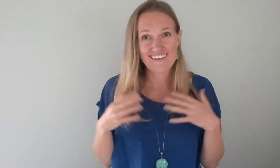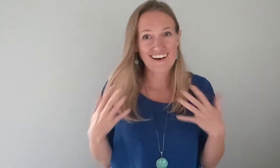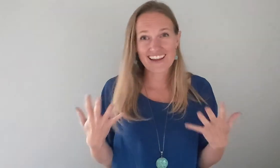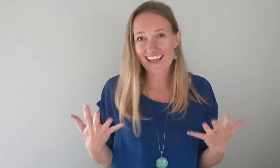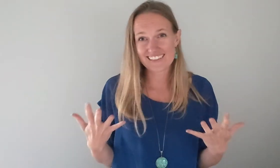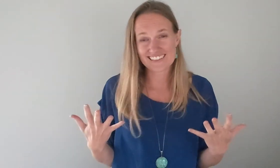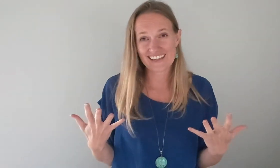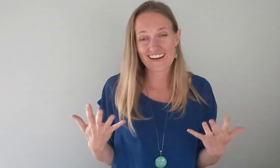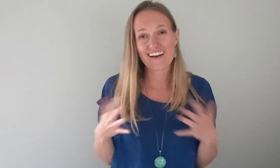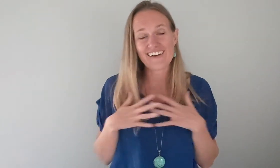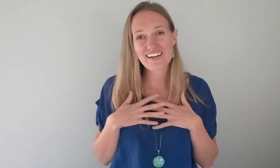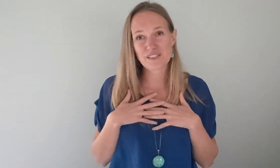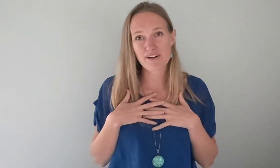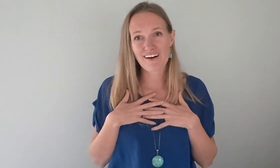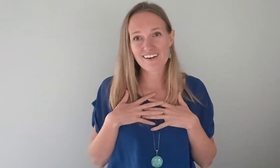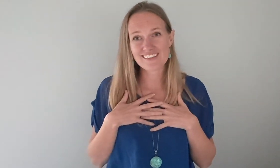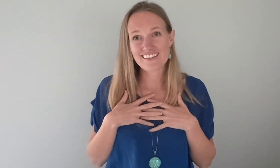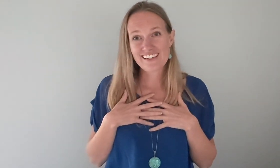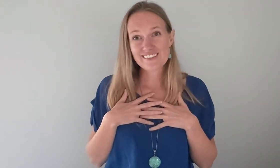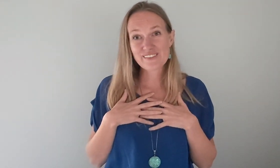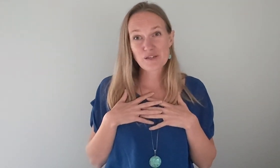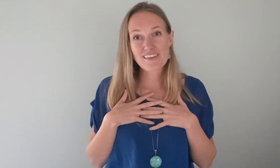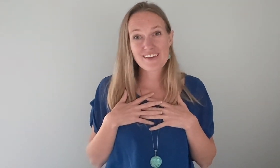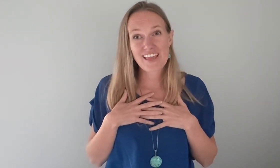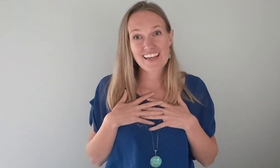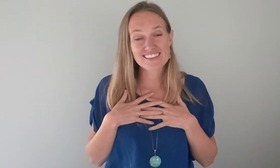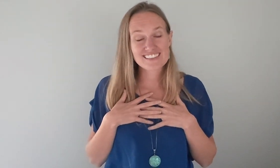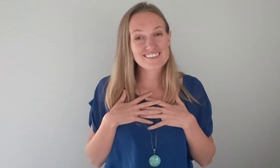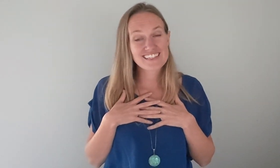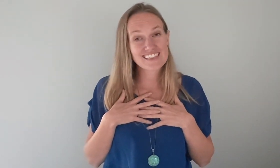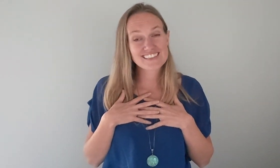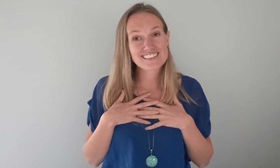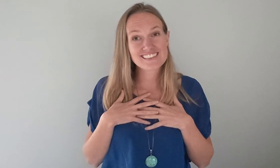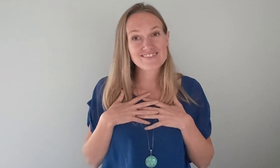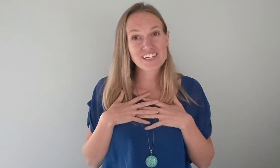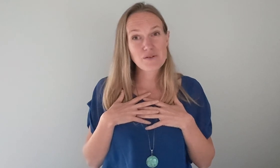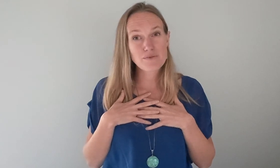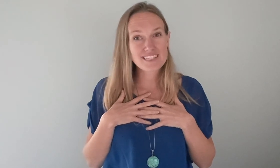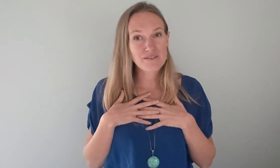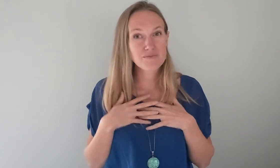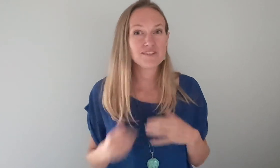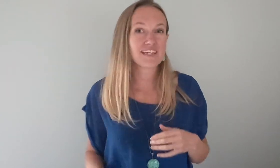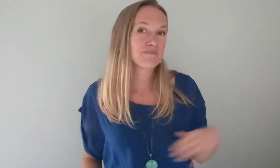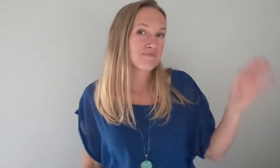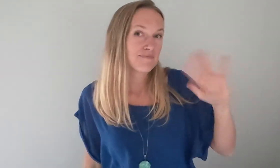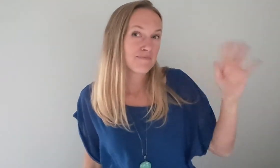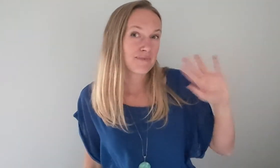not a hand thing. God cares about our heart. So stick with it, and I'll see you at the next video when we sign with the music.